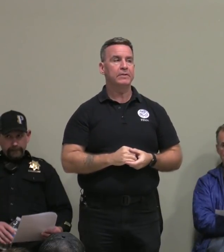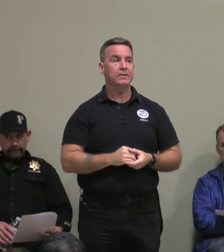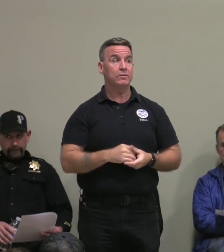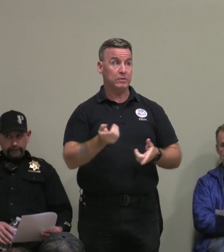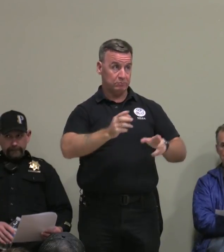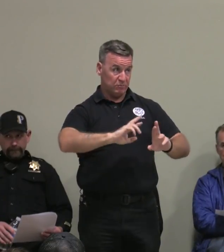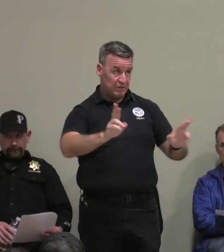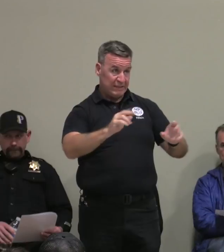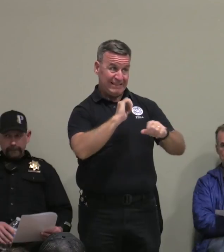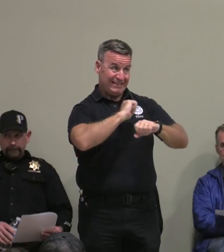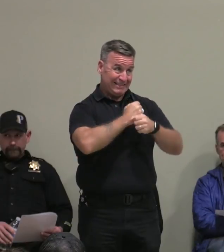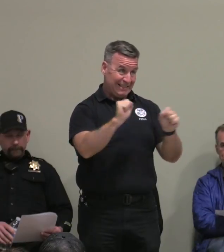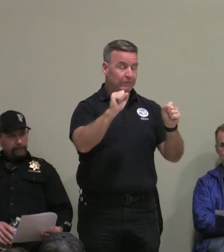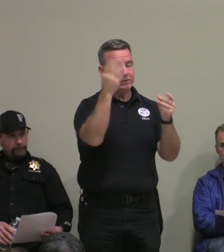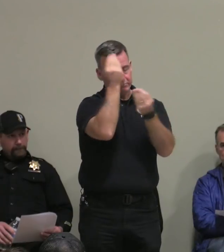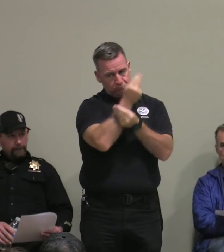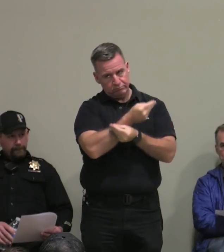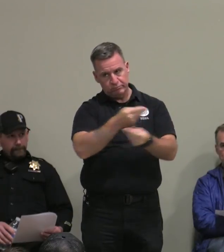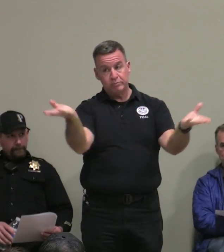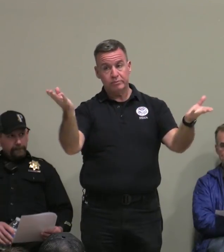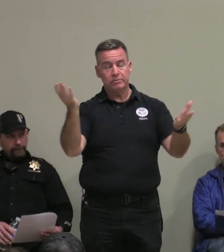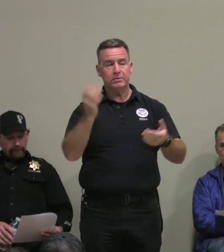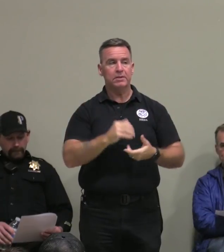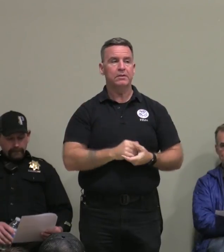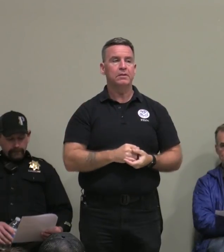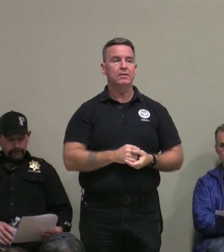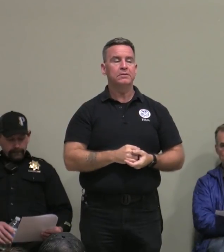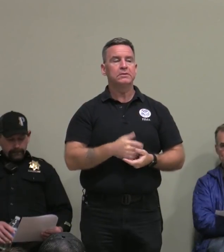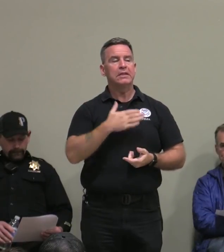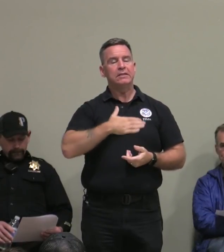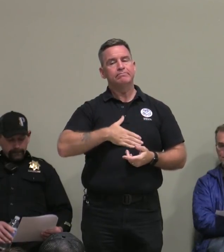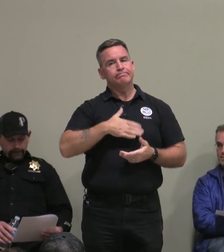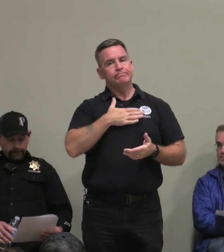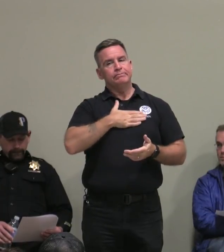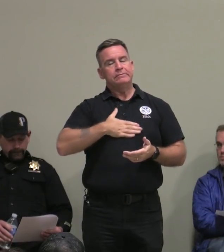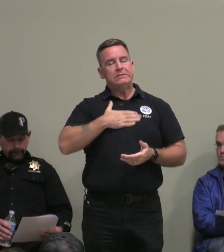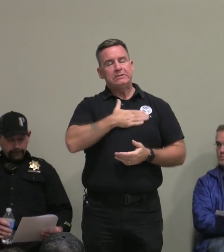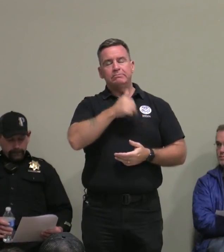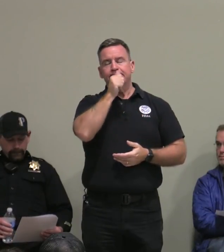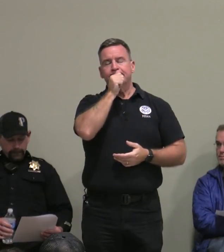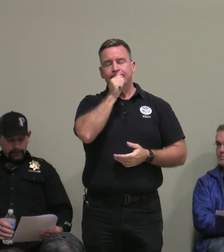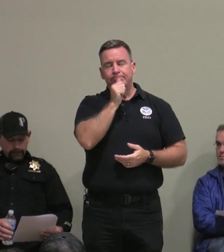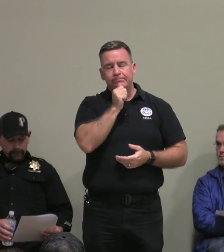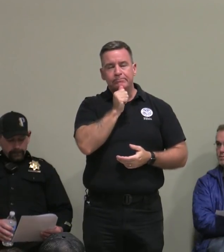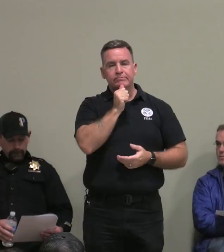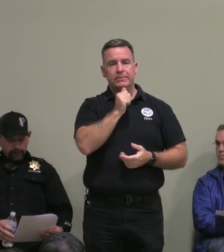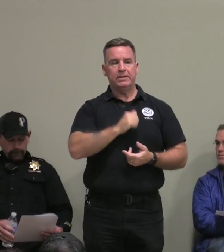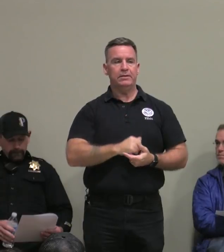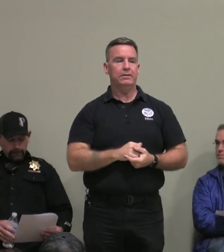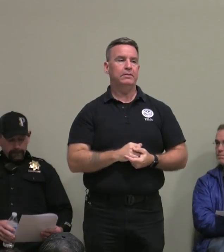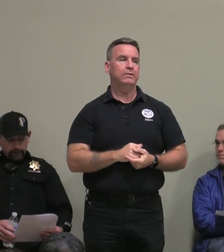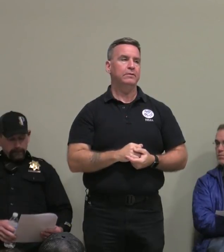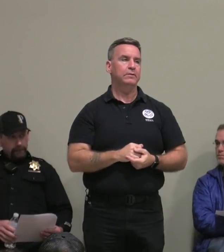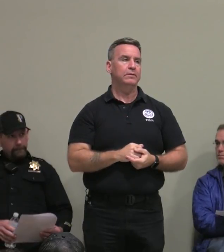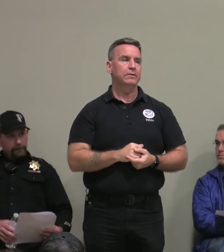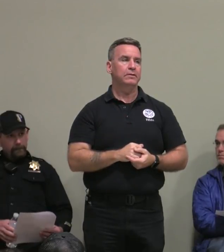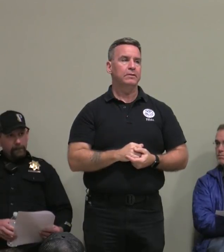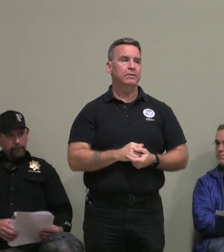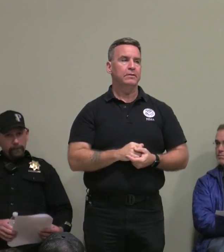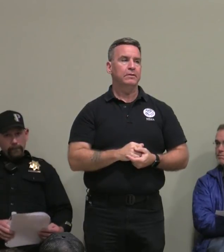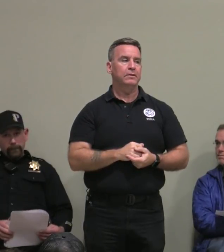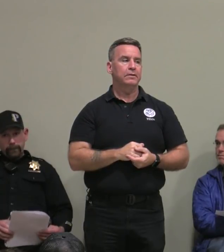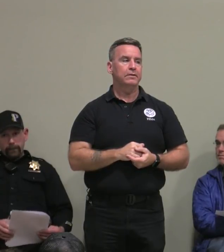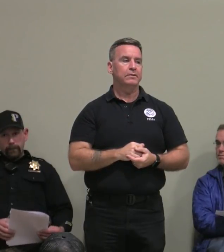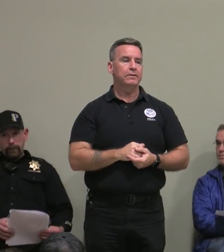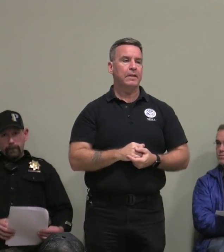soon as it is, those announcements will be coming out. So I just ask for your patience and also that